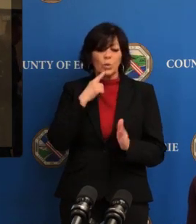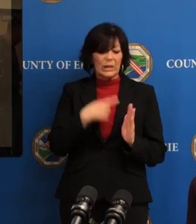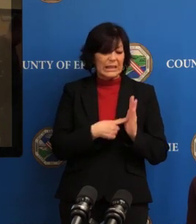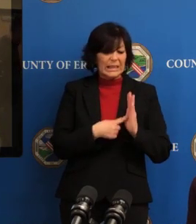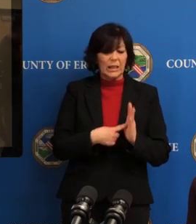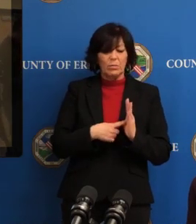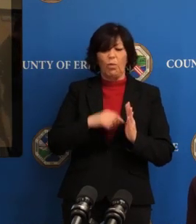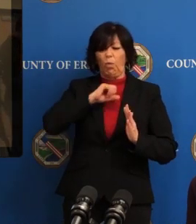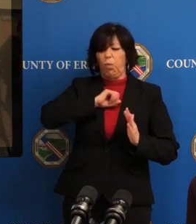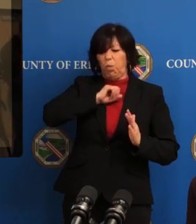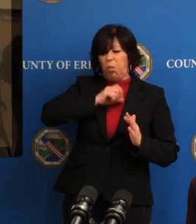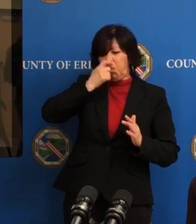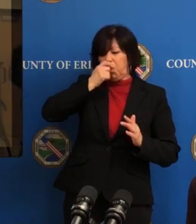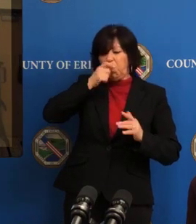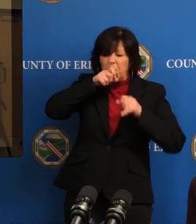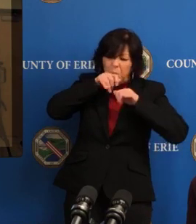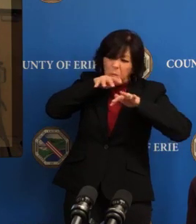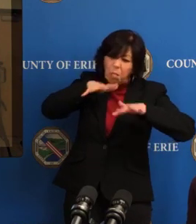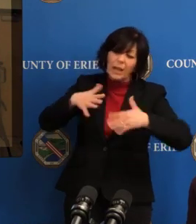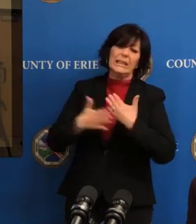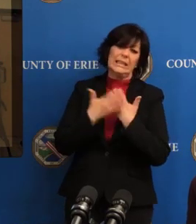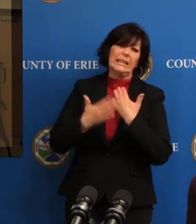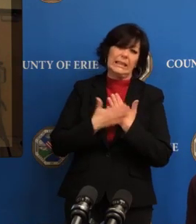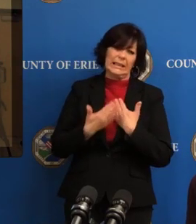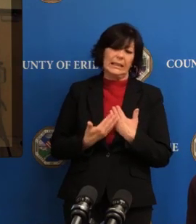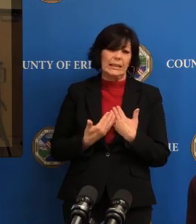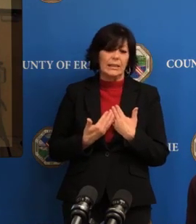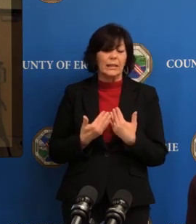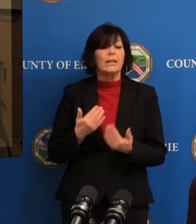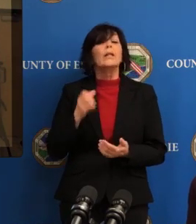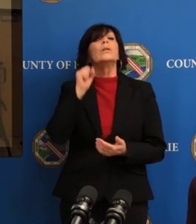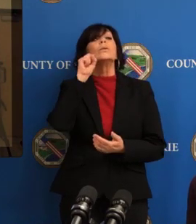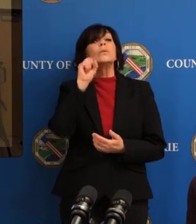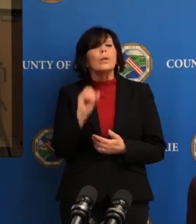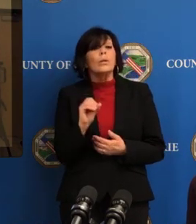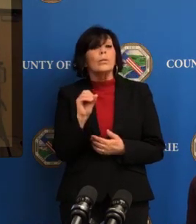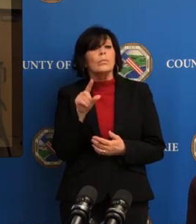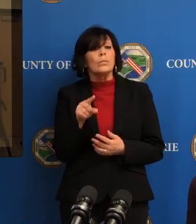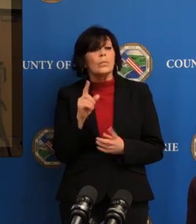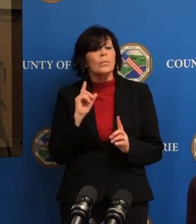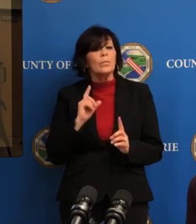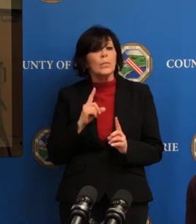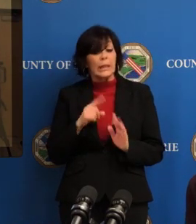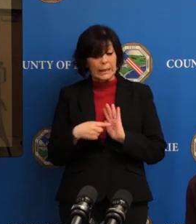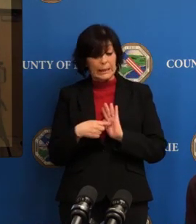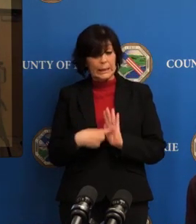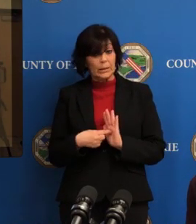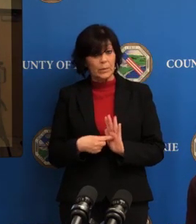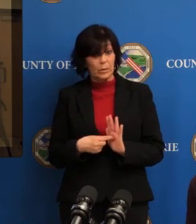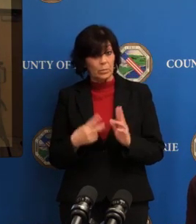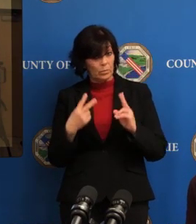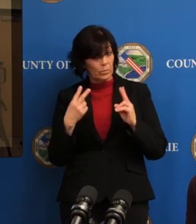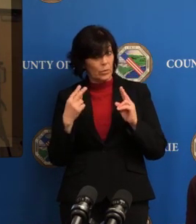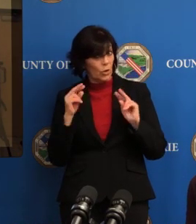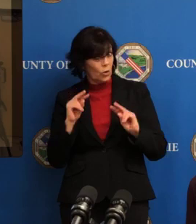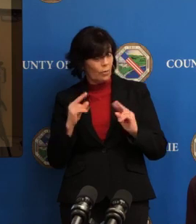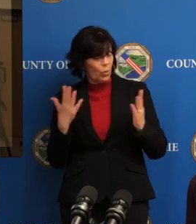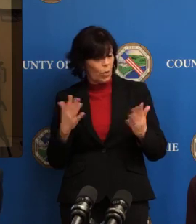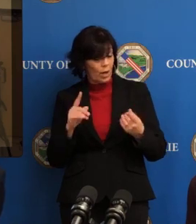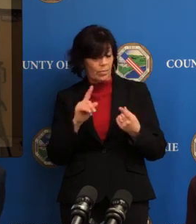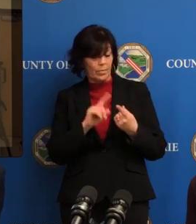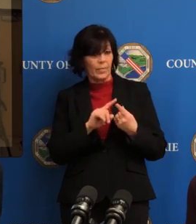which is much more likely to transmit illness. So the symptoms that you need to monitor for are,